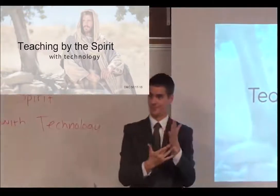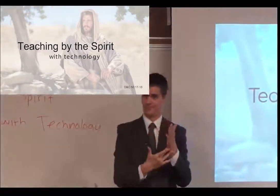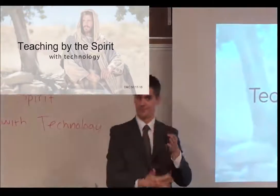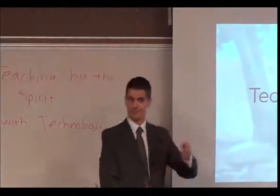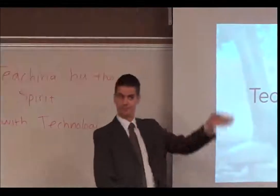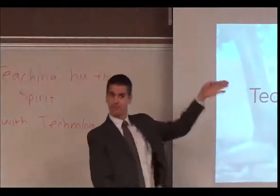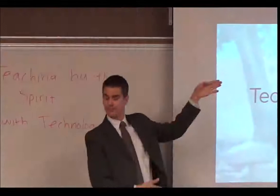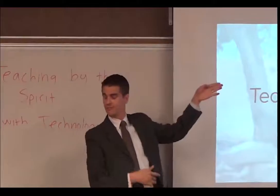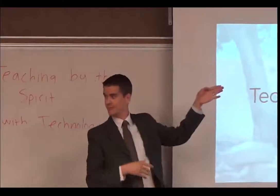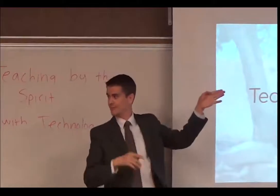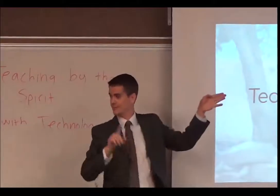With technology.